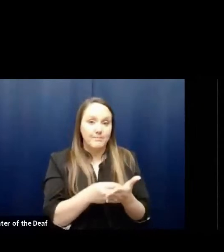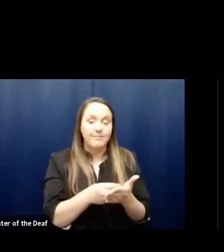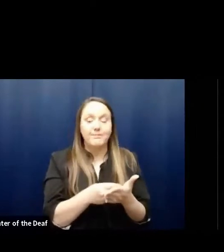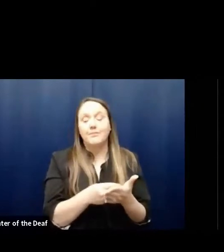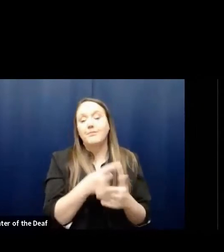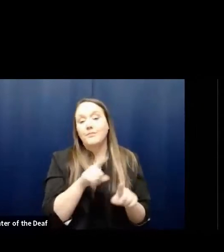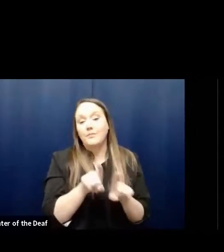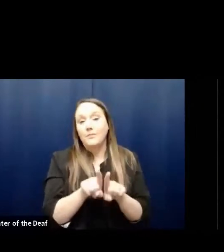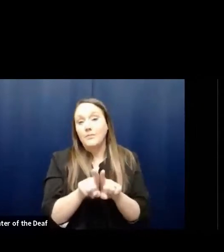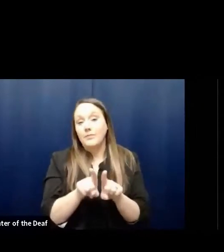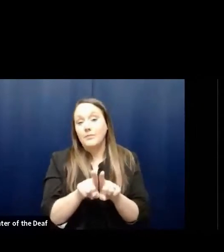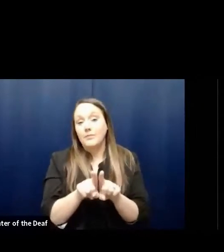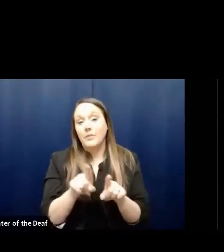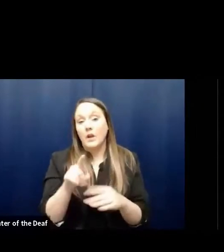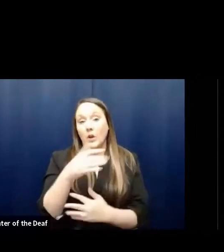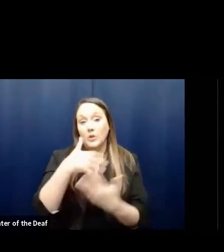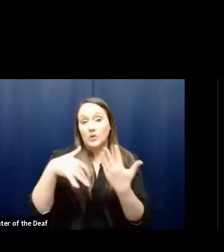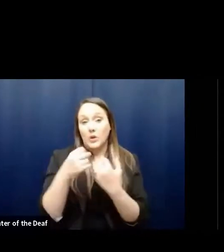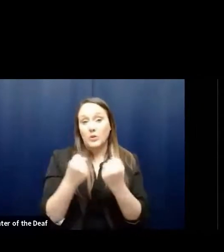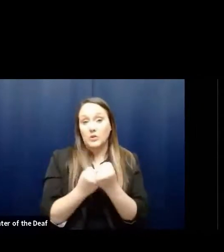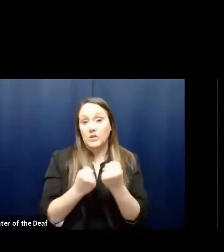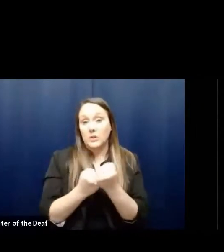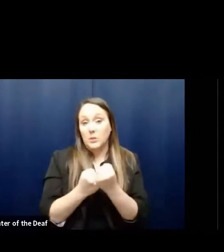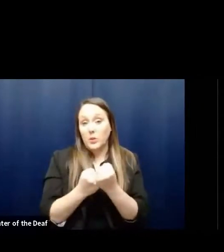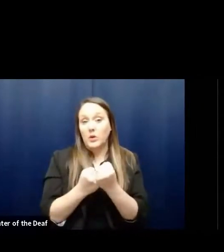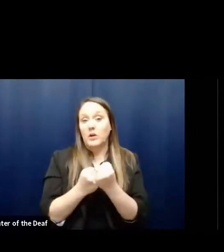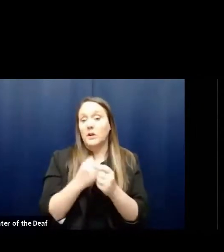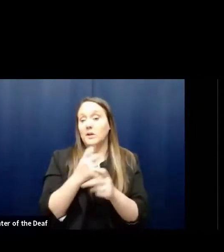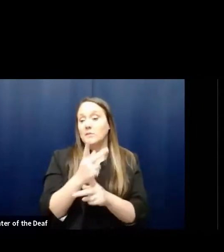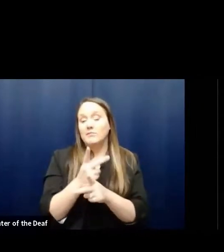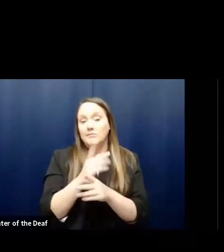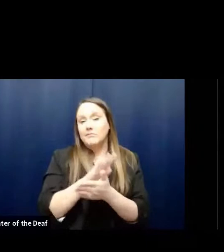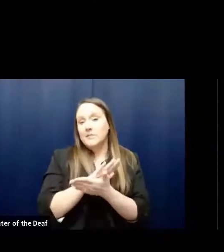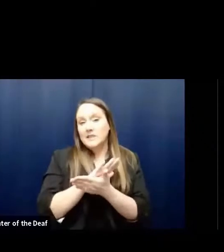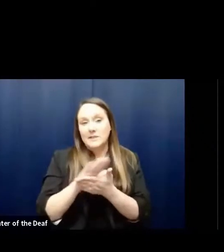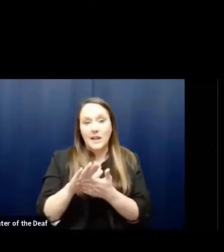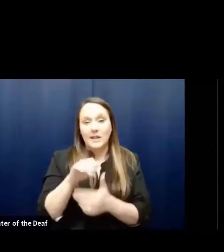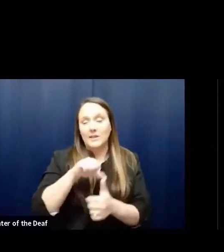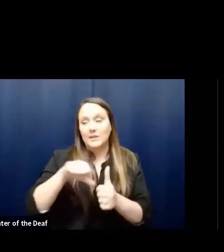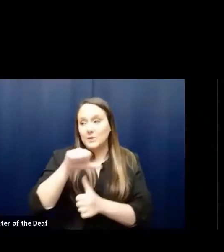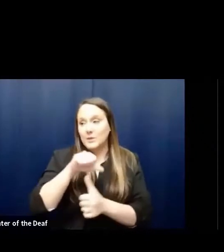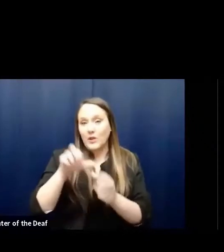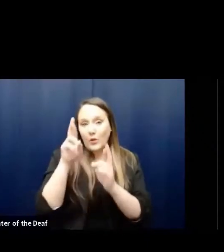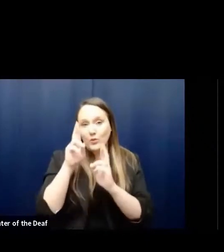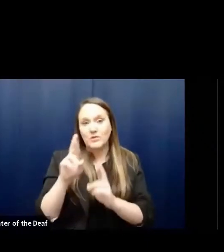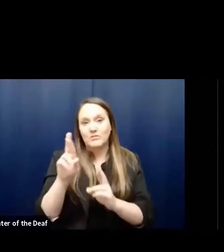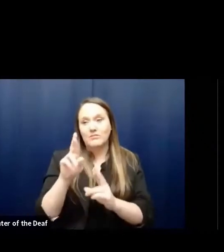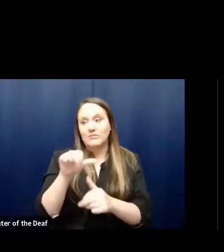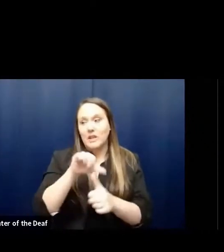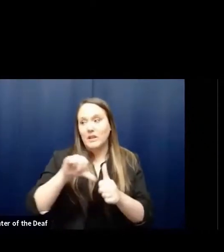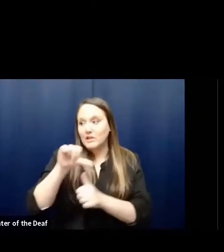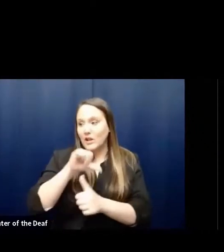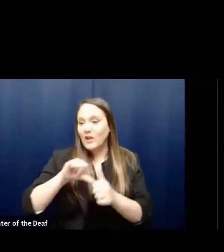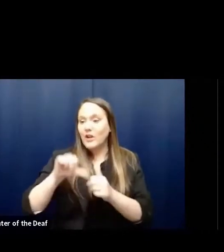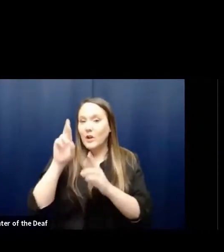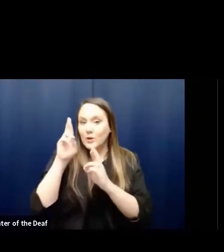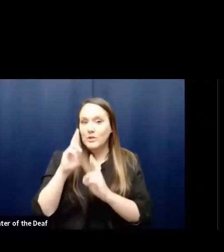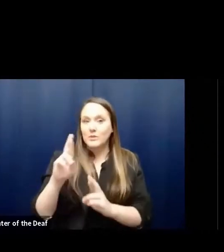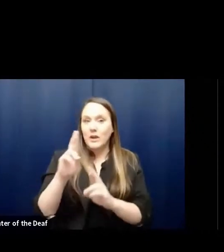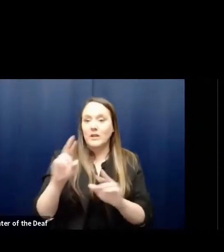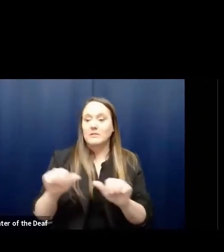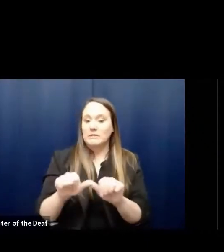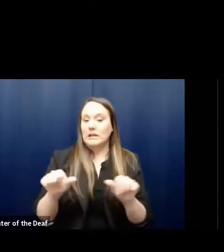And also social support, being kind to one another, respectful of each other, respectful of space, respectful